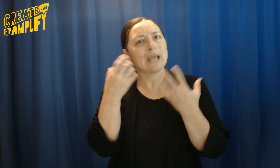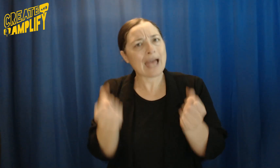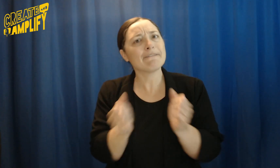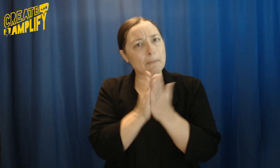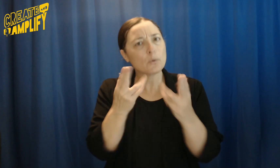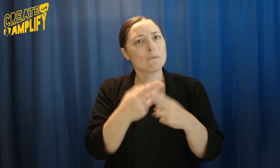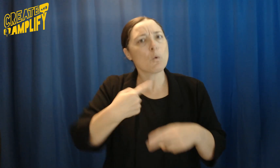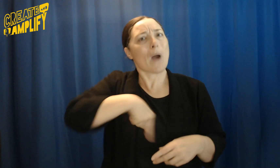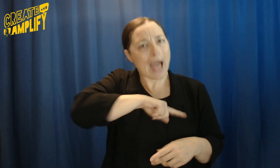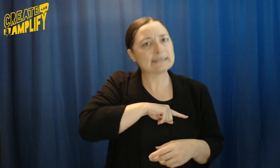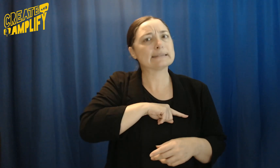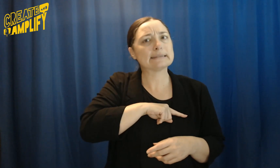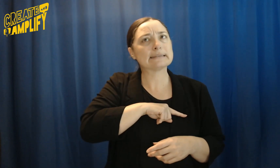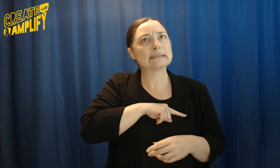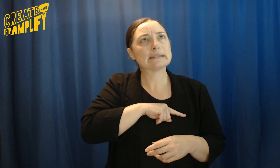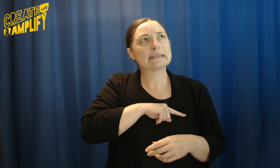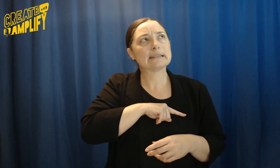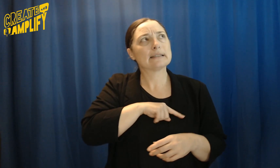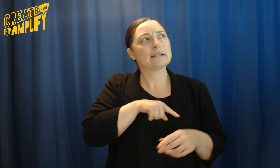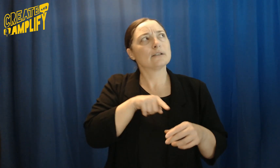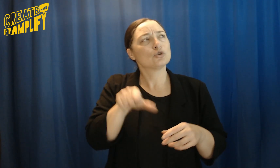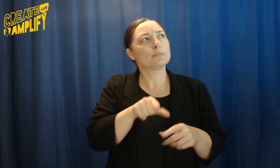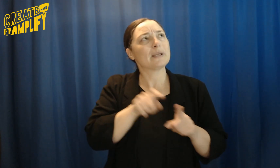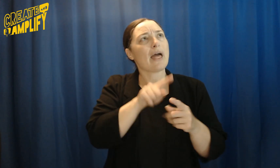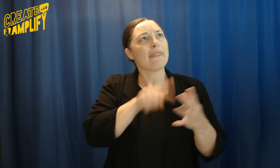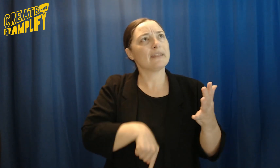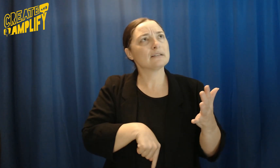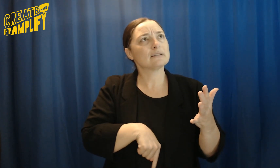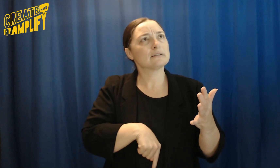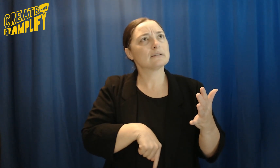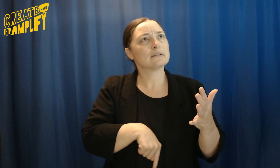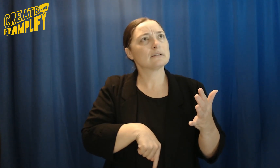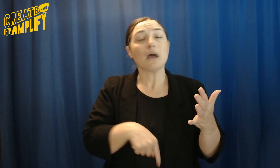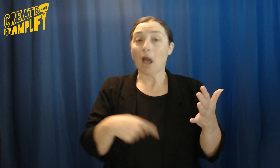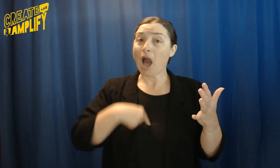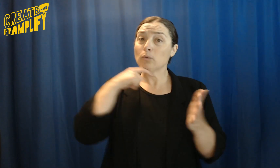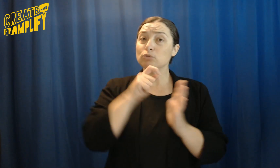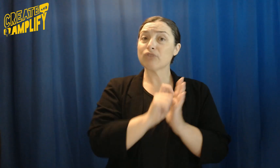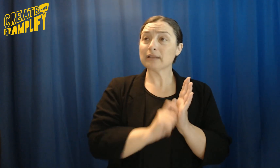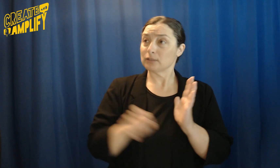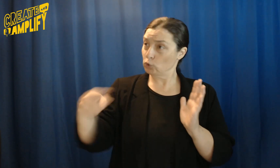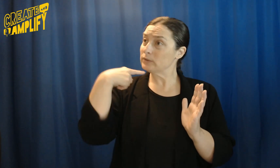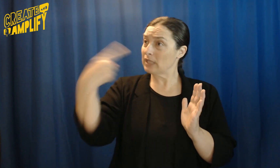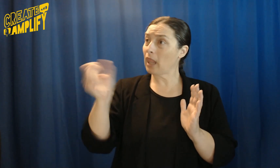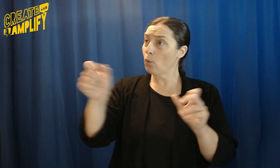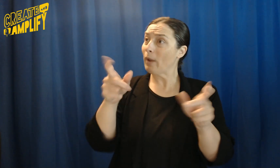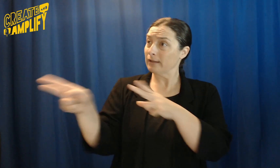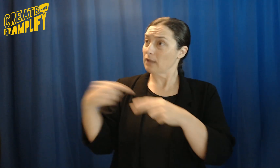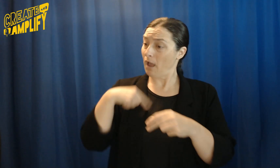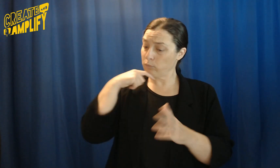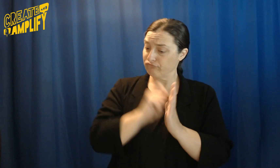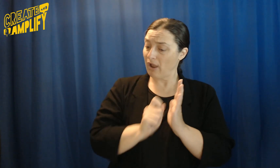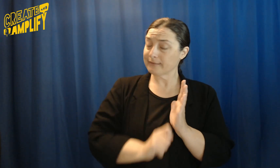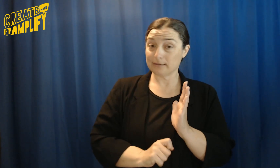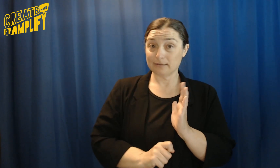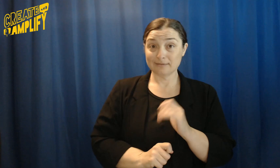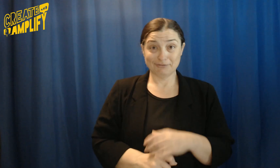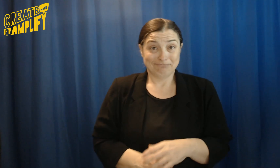should be like this, and I should effing write it, and you should tell your editor. So She spoke to a publisher. They